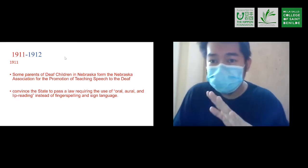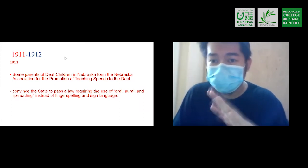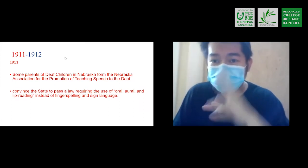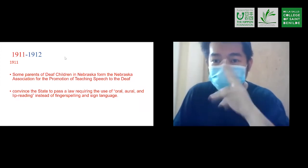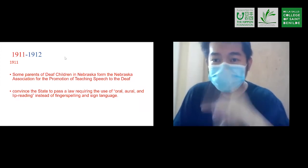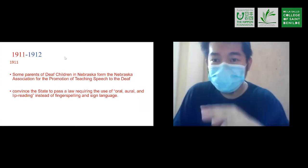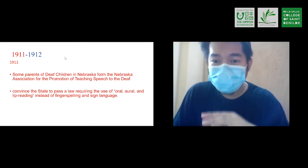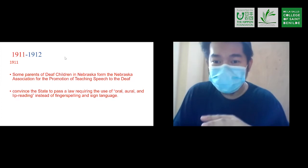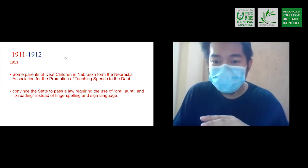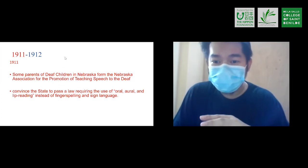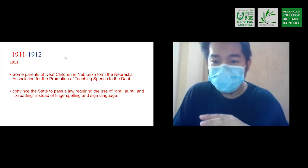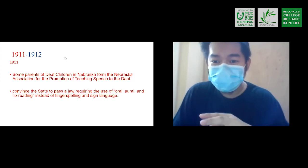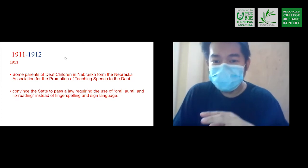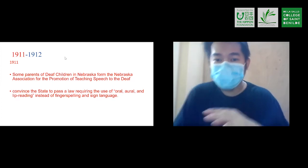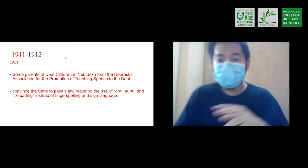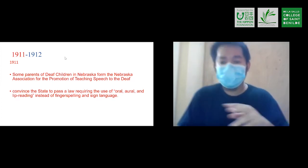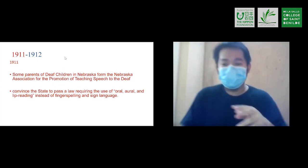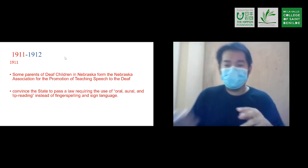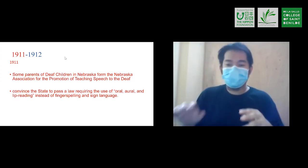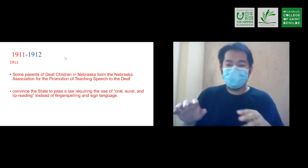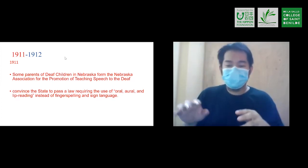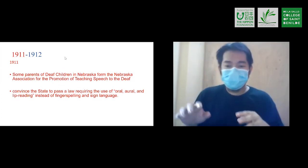and wait, hold on, let me get the slide up first. Okay.